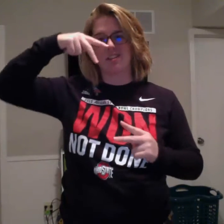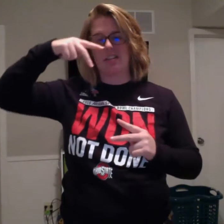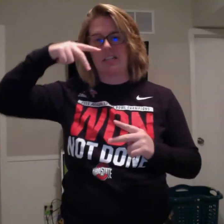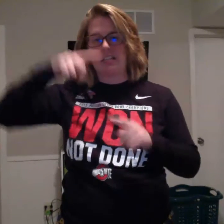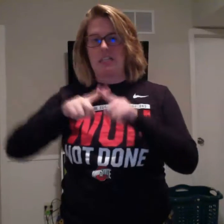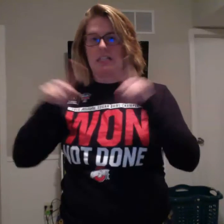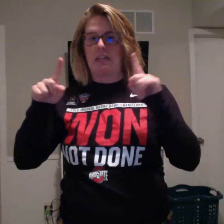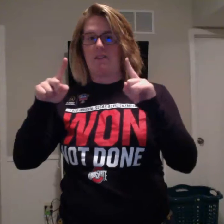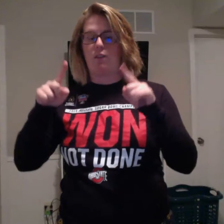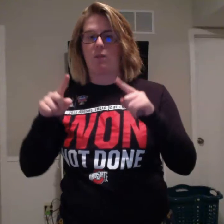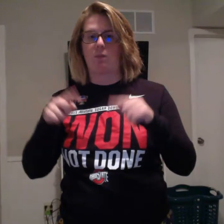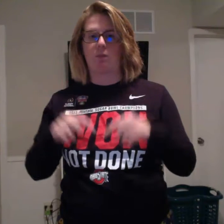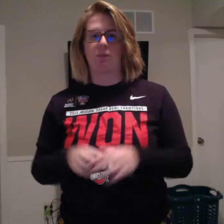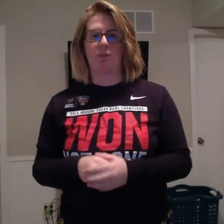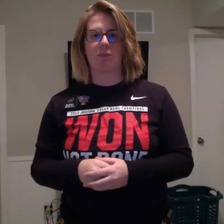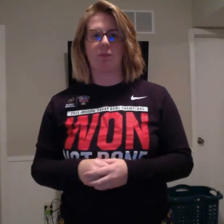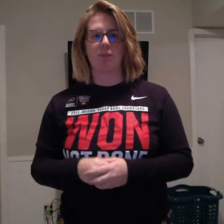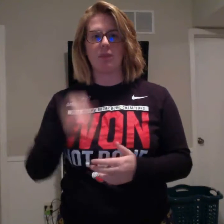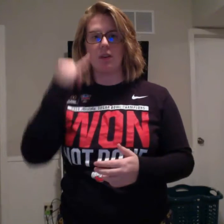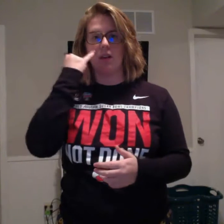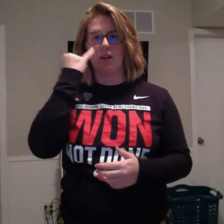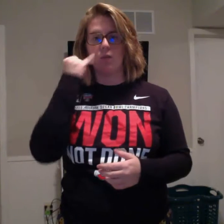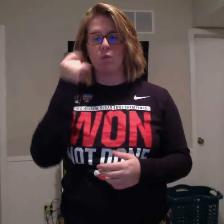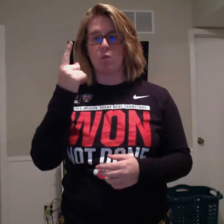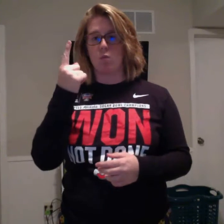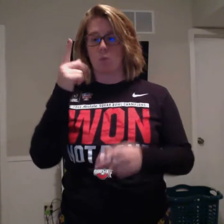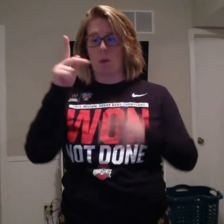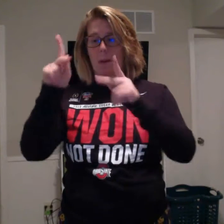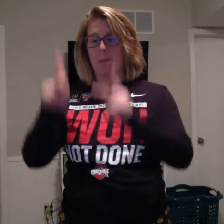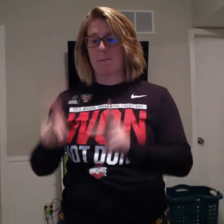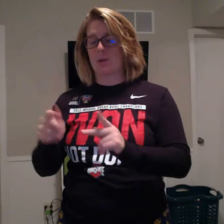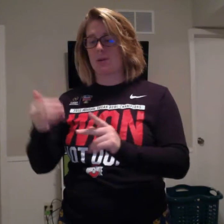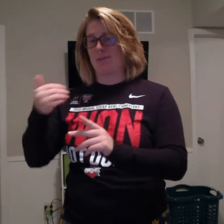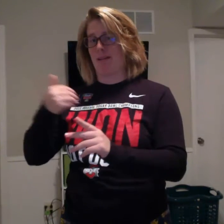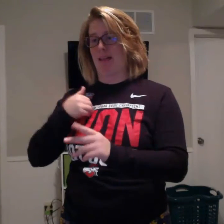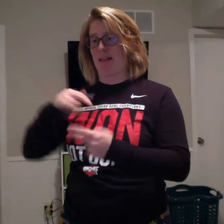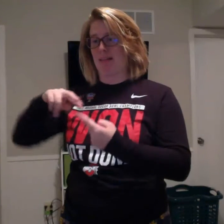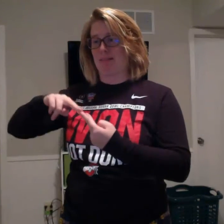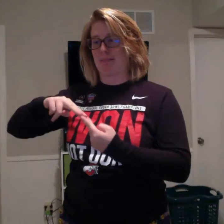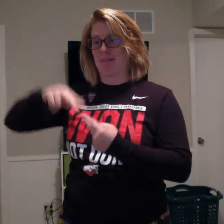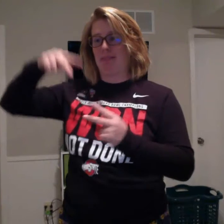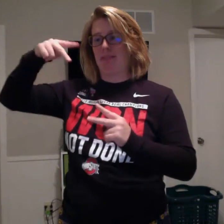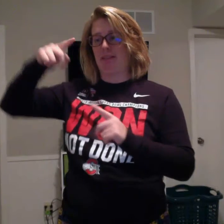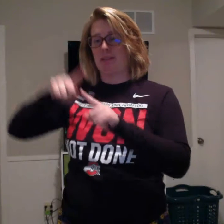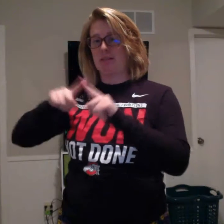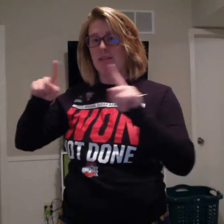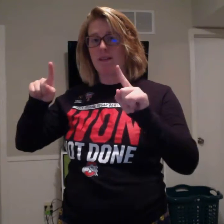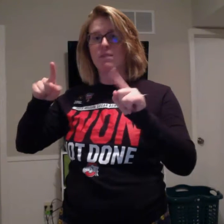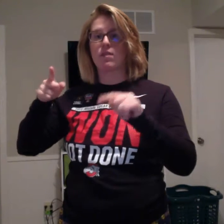cause disease. Affected people are typically present in each generation, because an affected